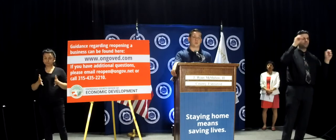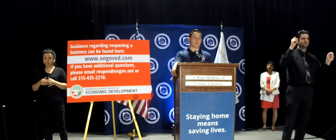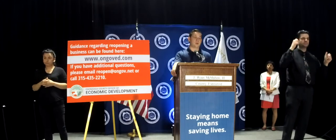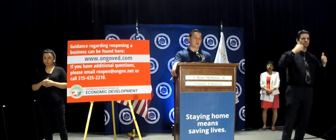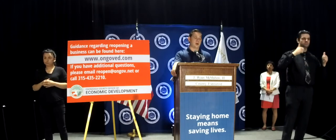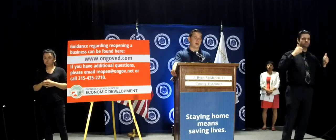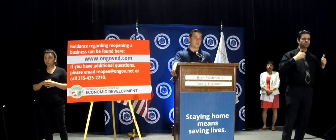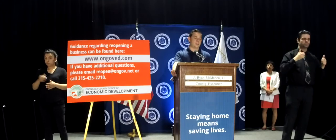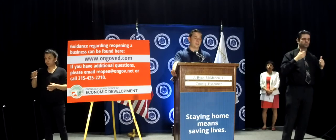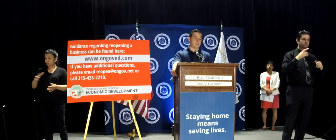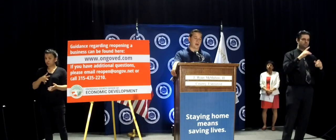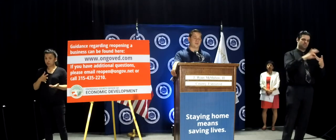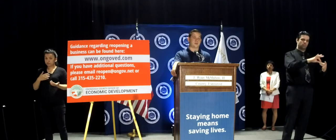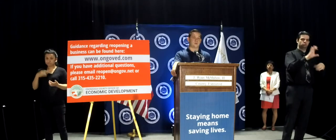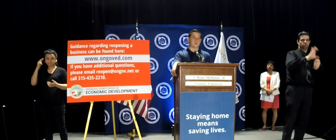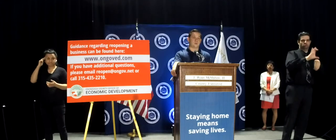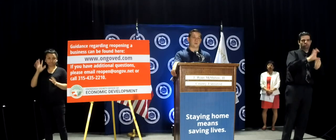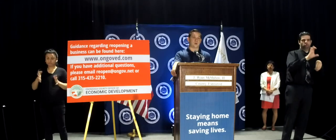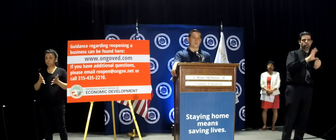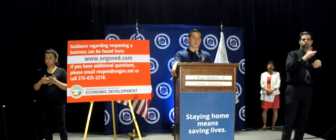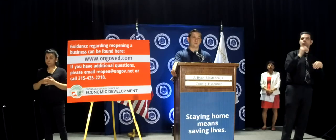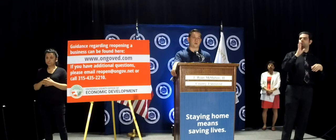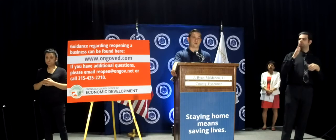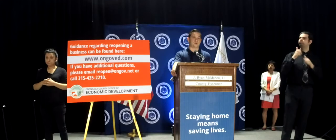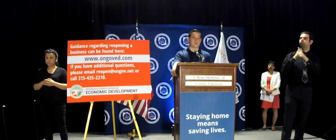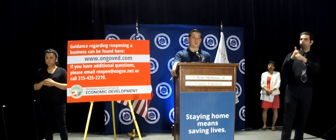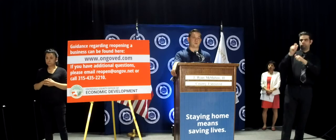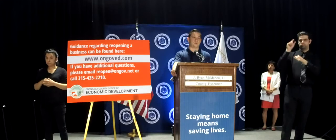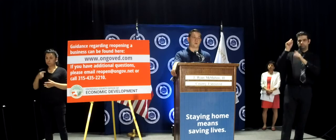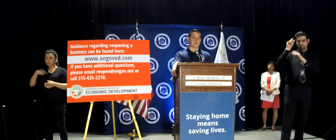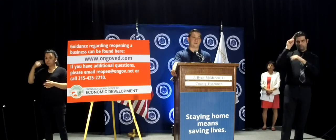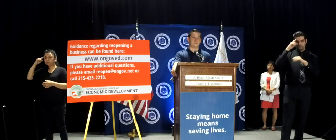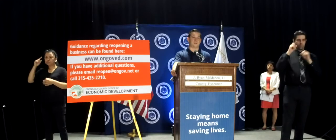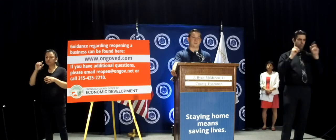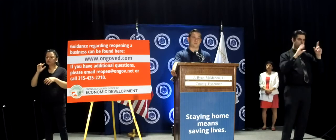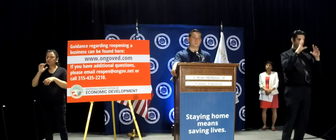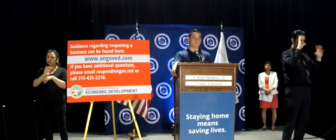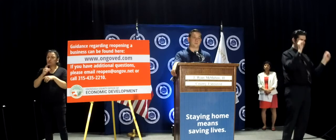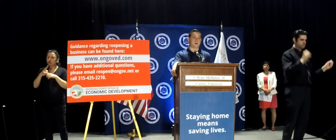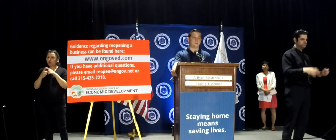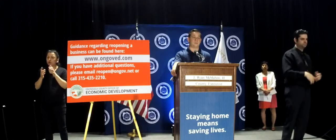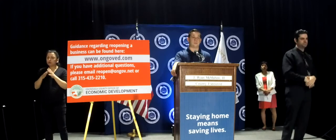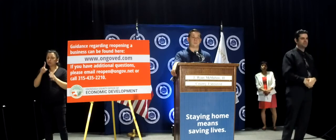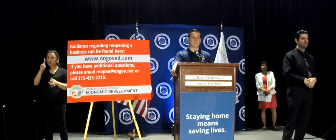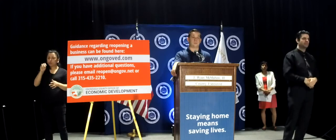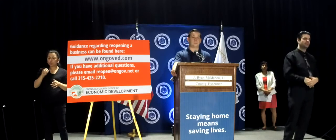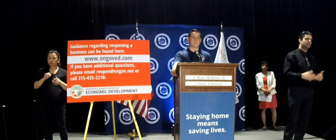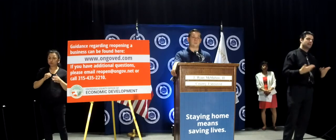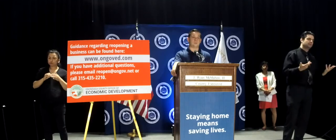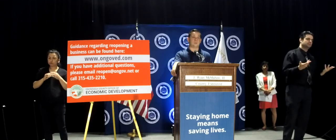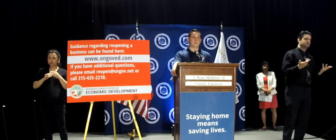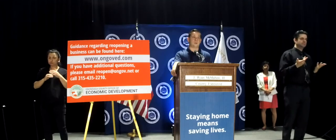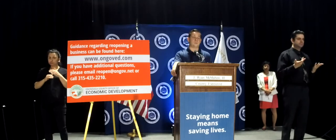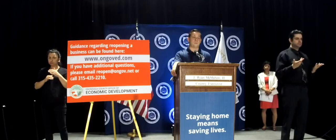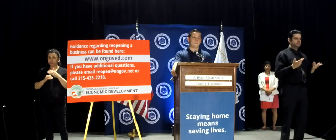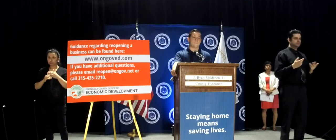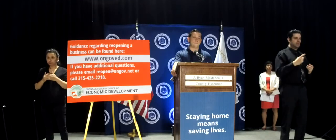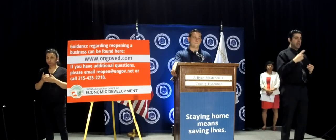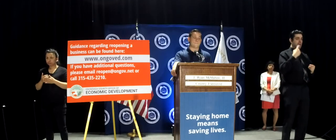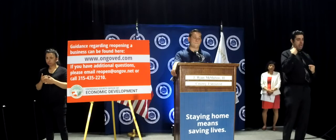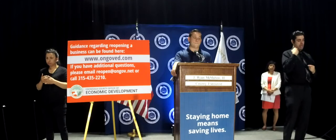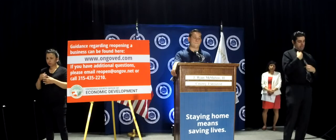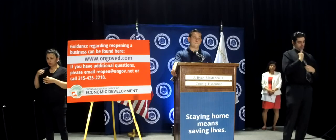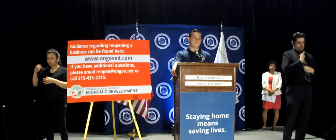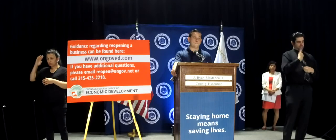so new. I think we can open up churches more than 10 people. It sounds like they're both on an extreme side. The president wants